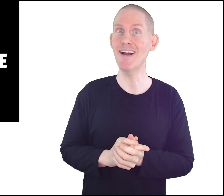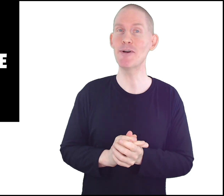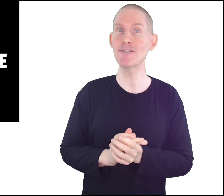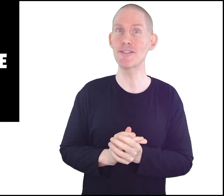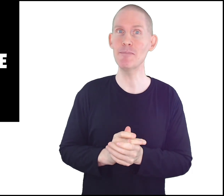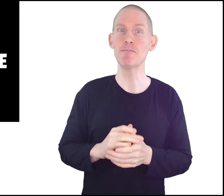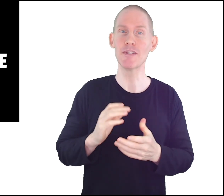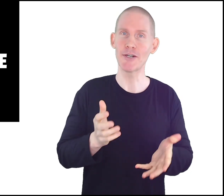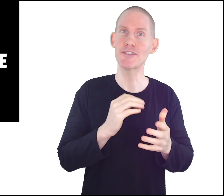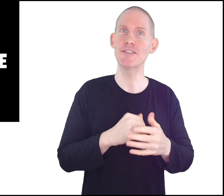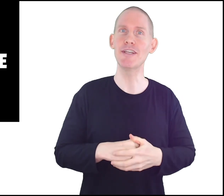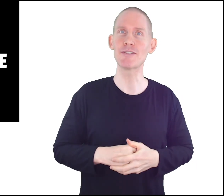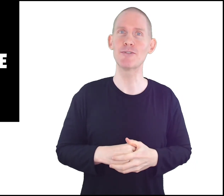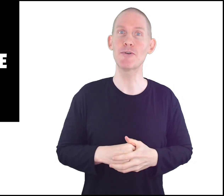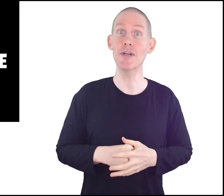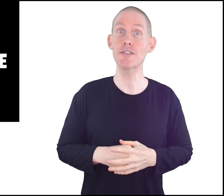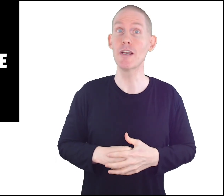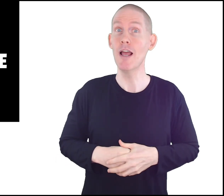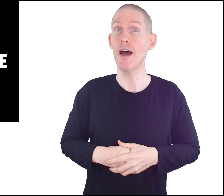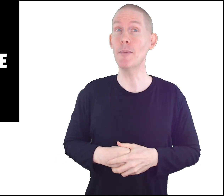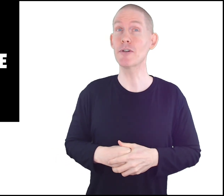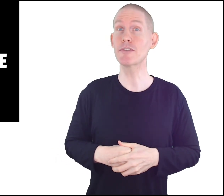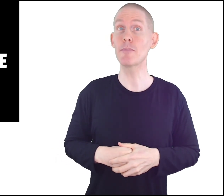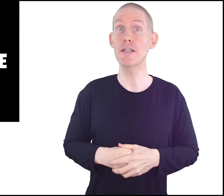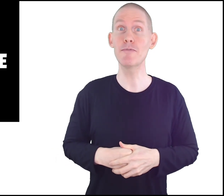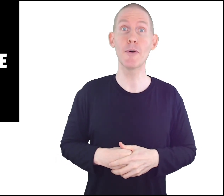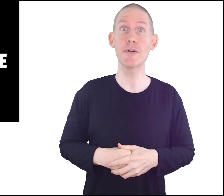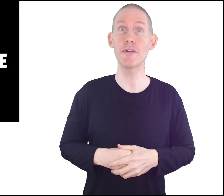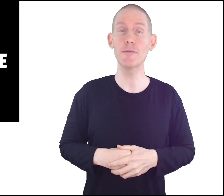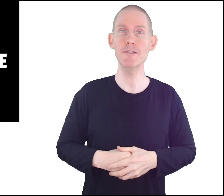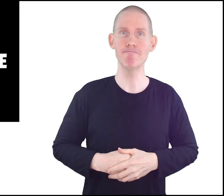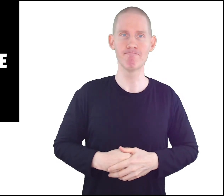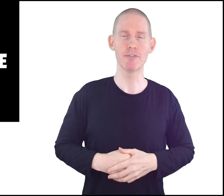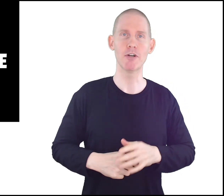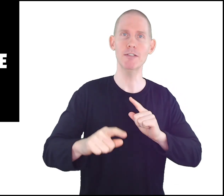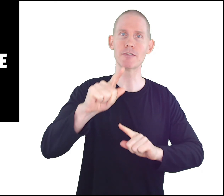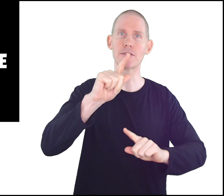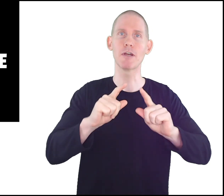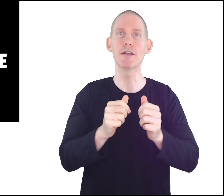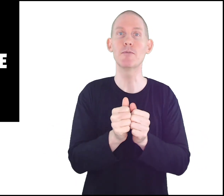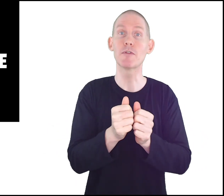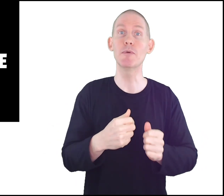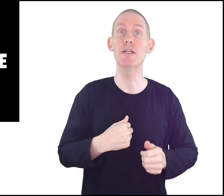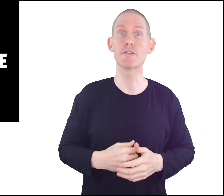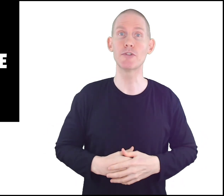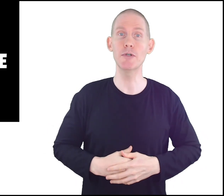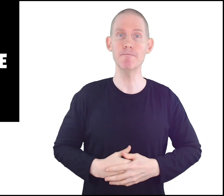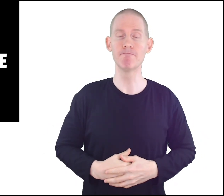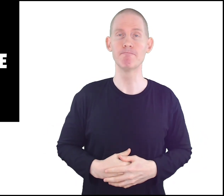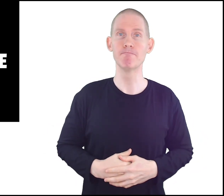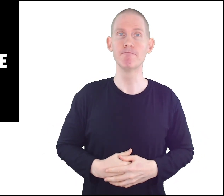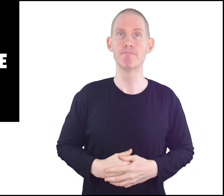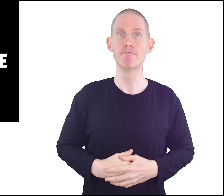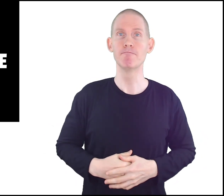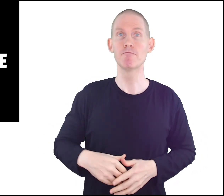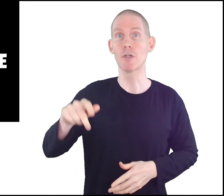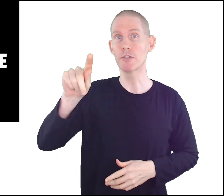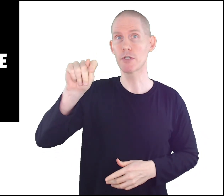Eyebrows up, because it's a yes/no question. Eyebrows up, lean forward a little bit. All right, sign with me. Let's do it.